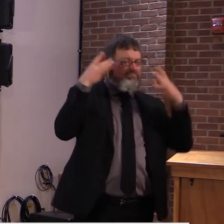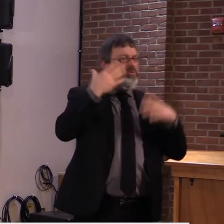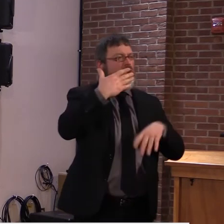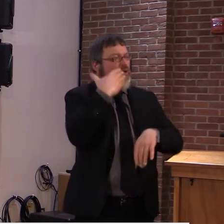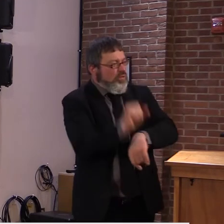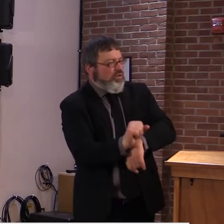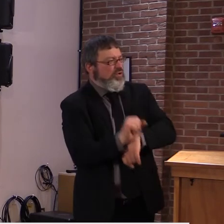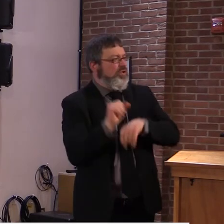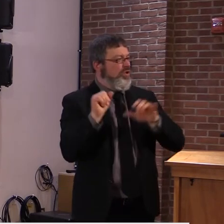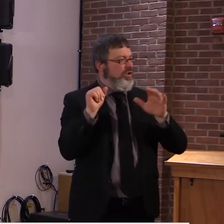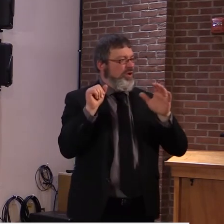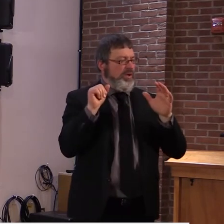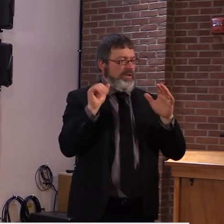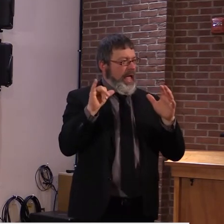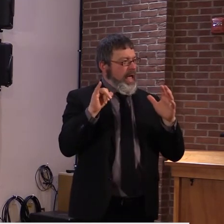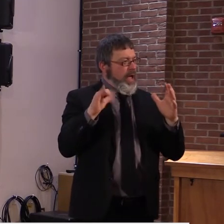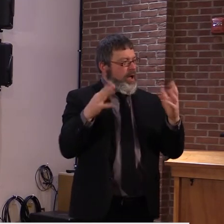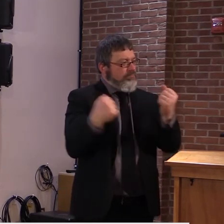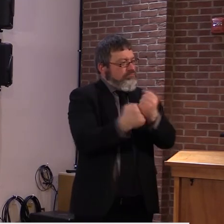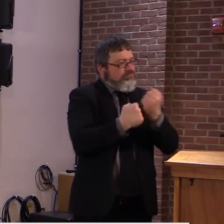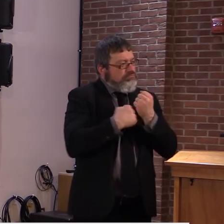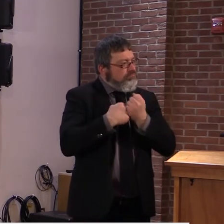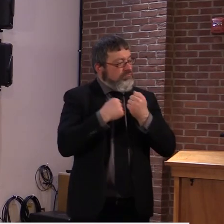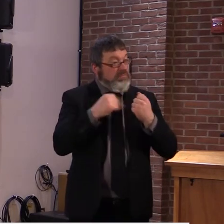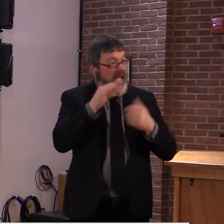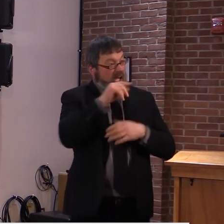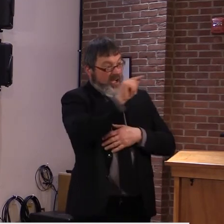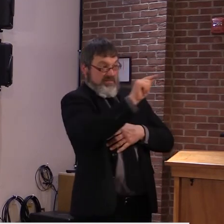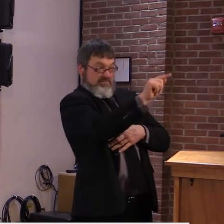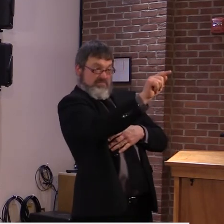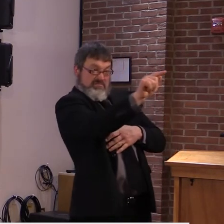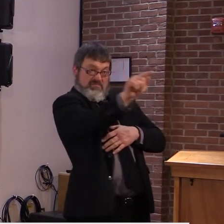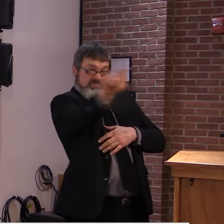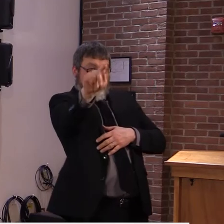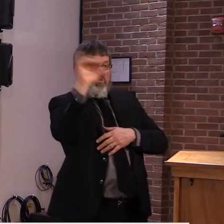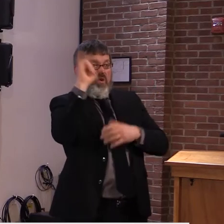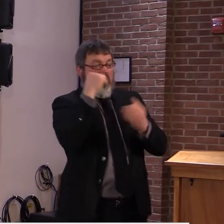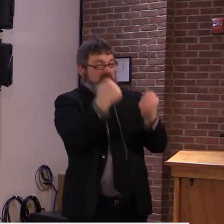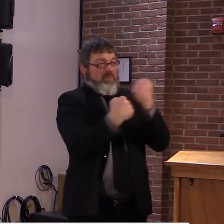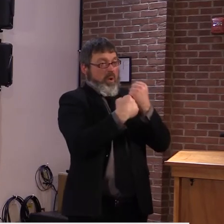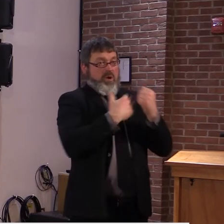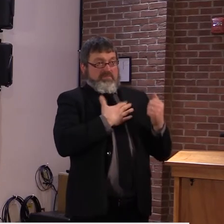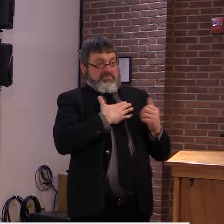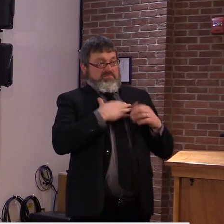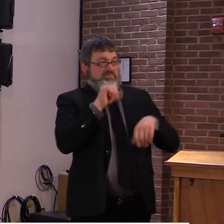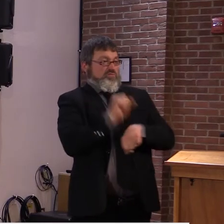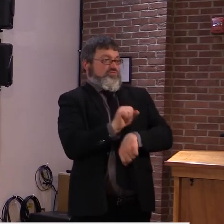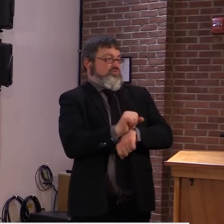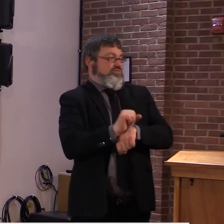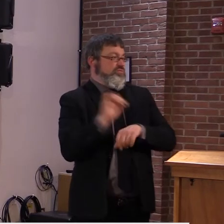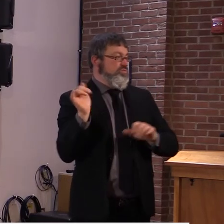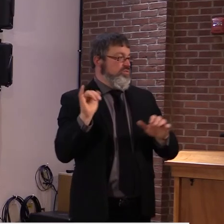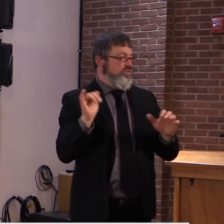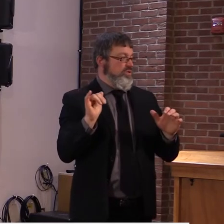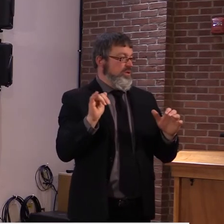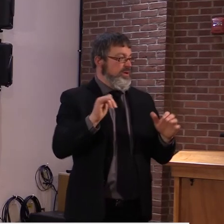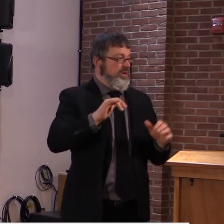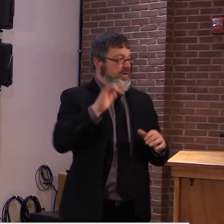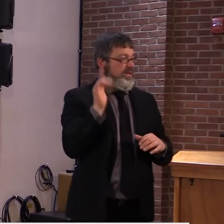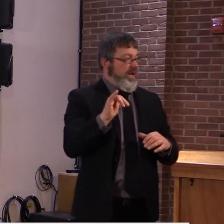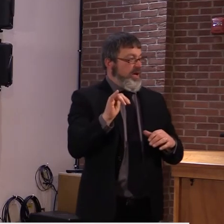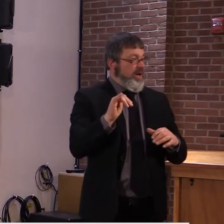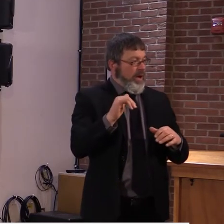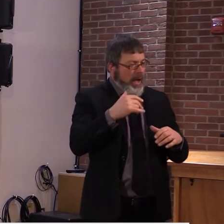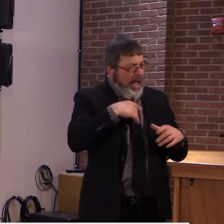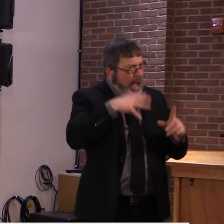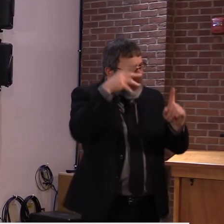their neighbors. And the story that I told during my remarks about the one neighbor seeing another coming home with 5 gallons